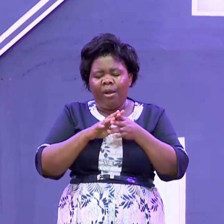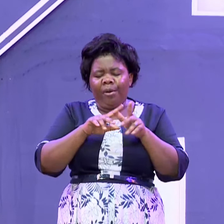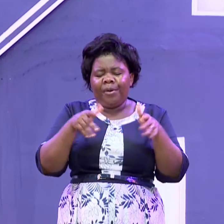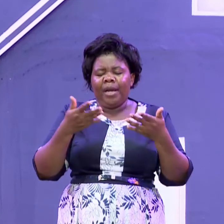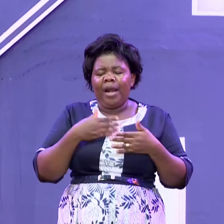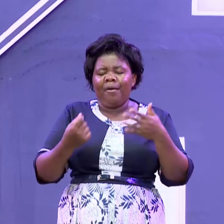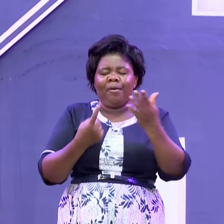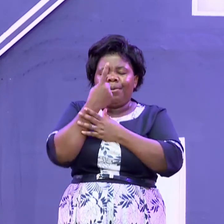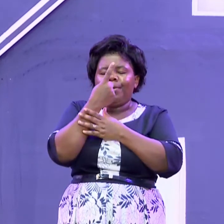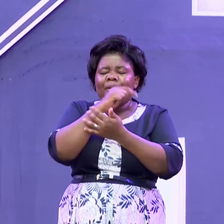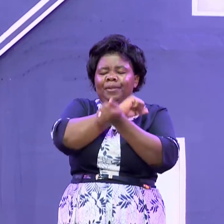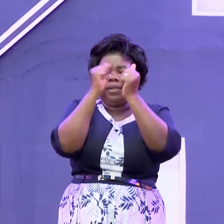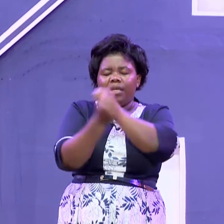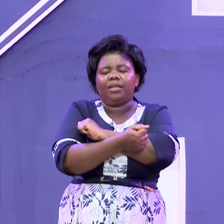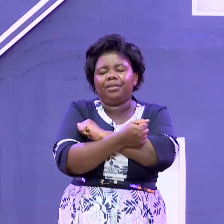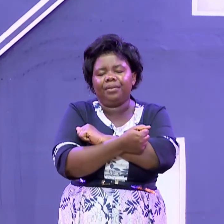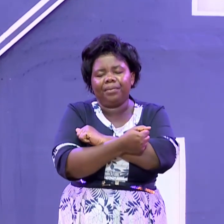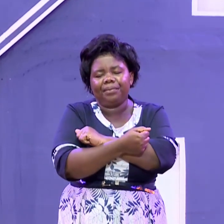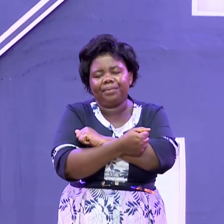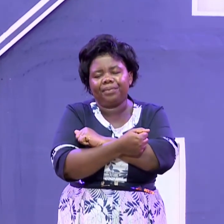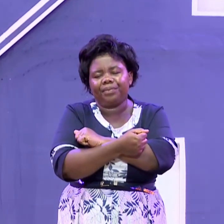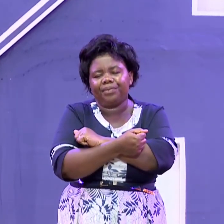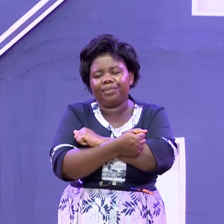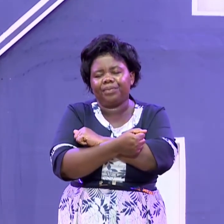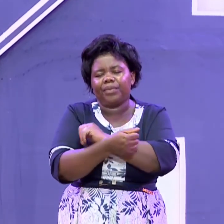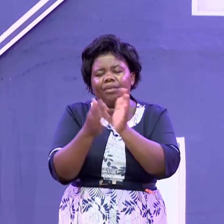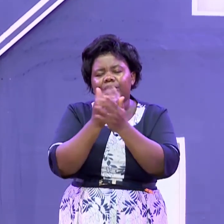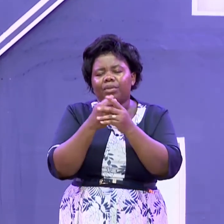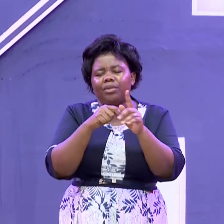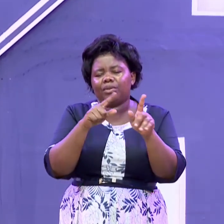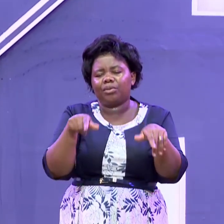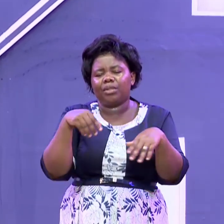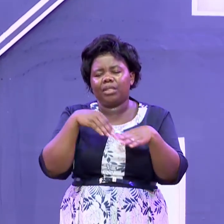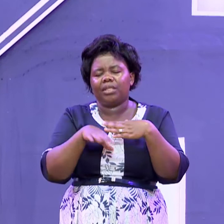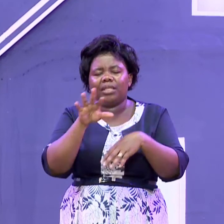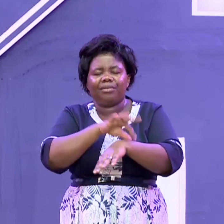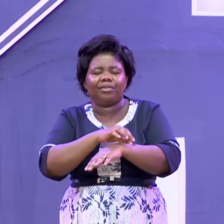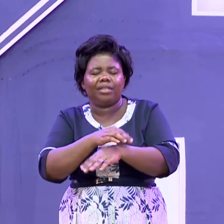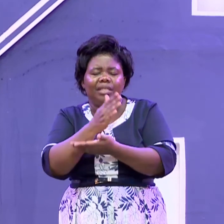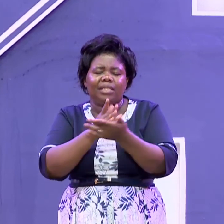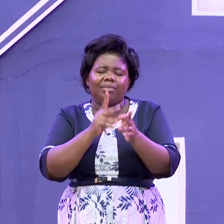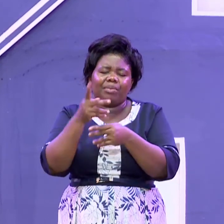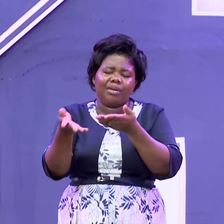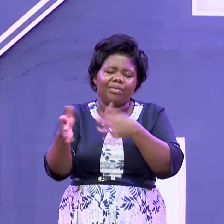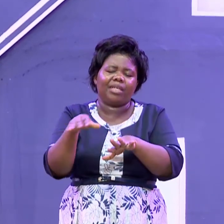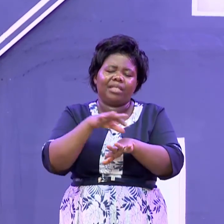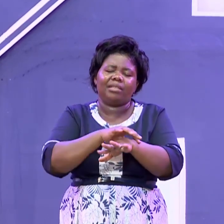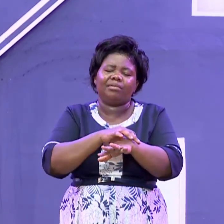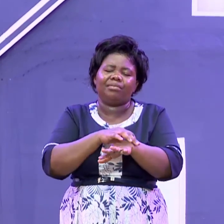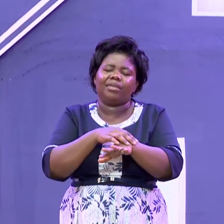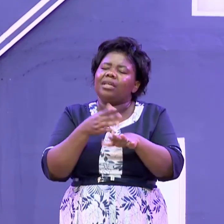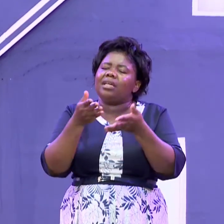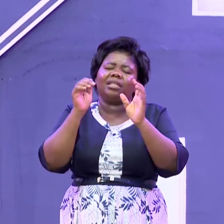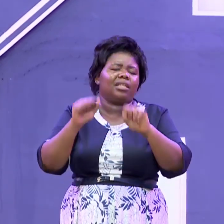you. We still have an opportunity to change. Because we are still in flesh. That those who have left the flesh,